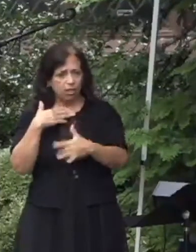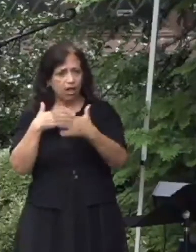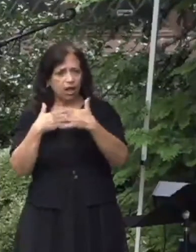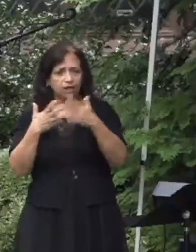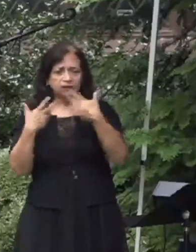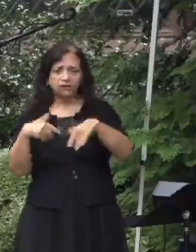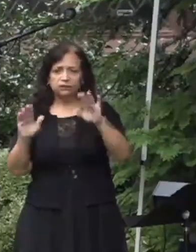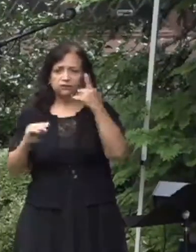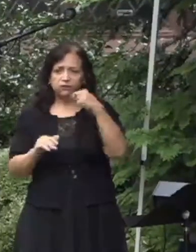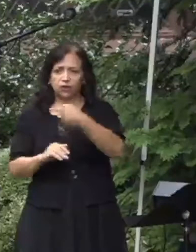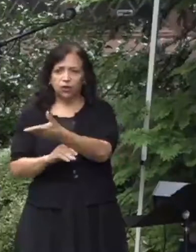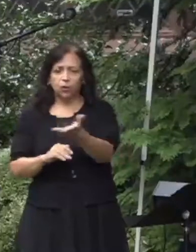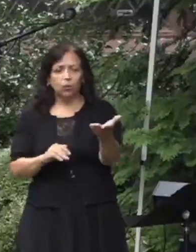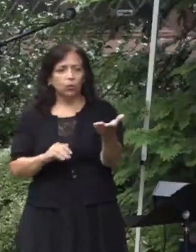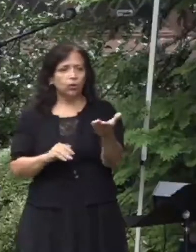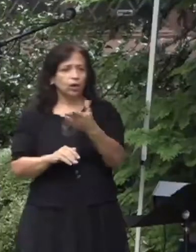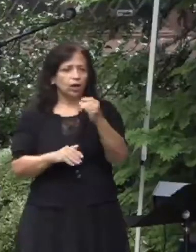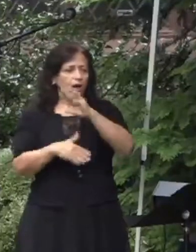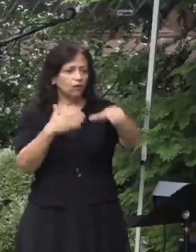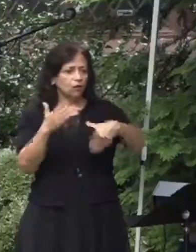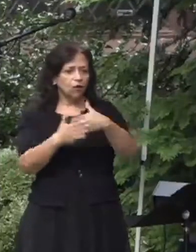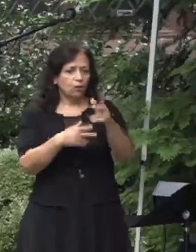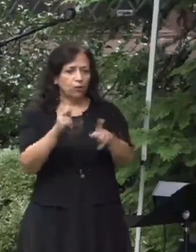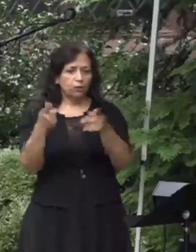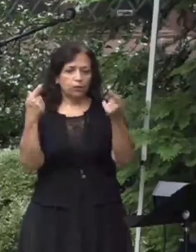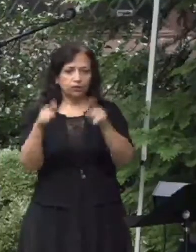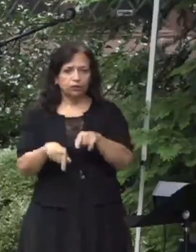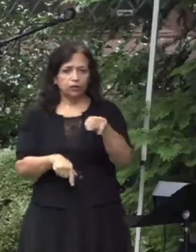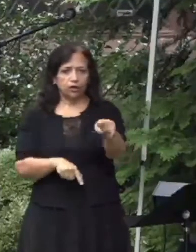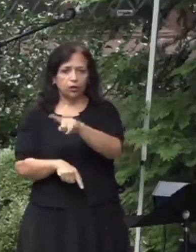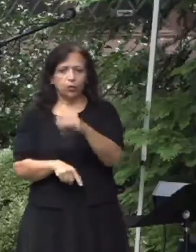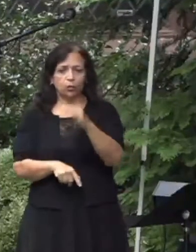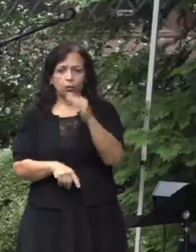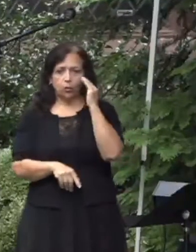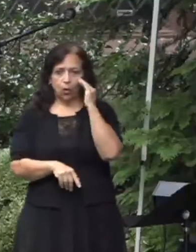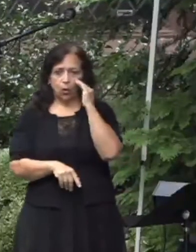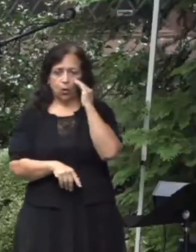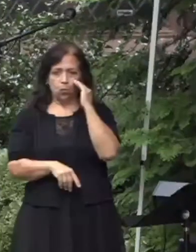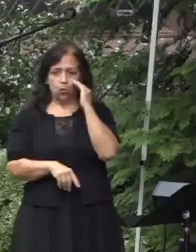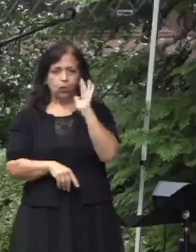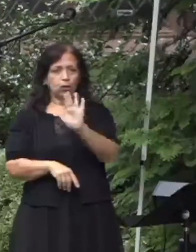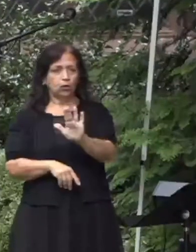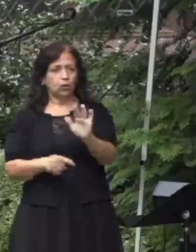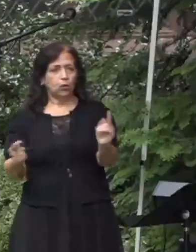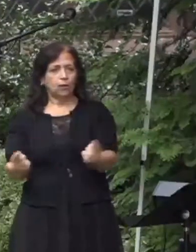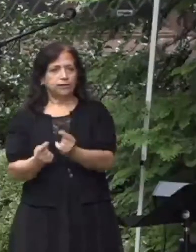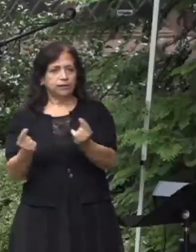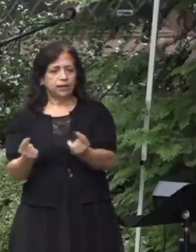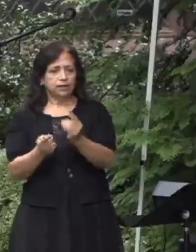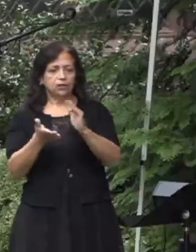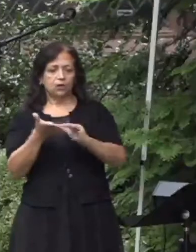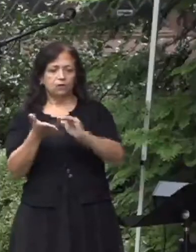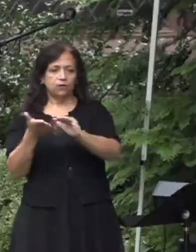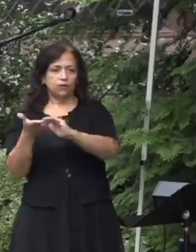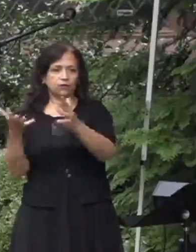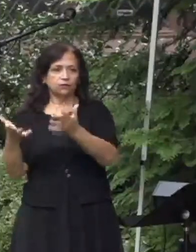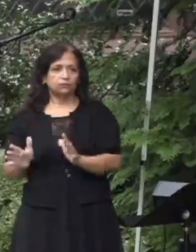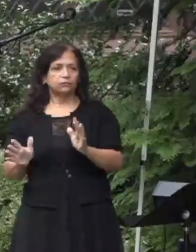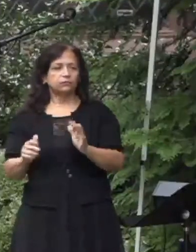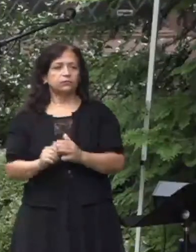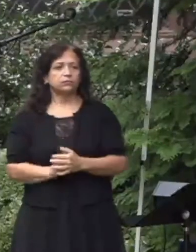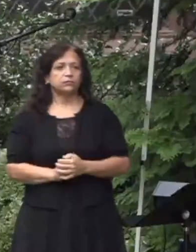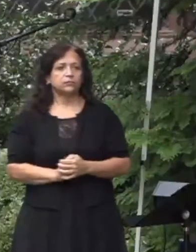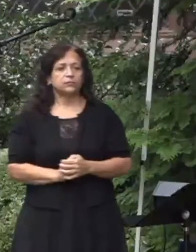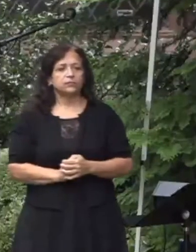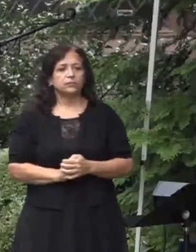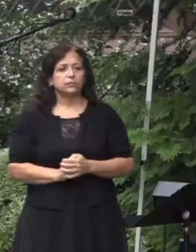for you and for all, so that you will know your sins are forgiven."